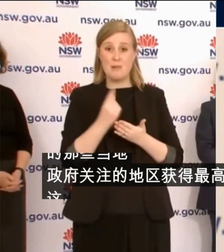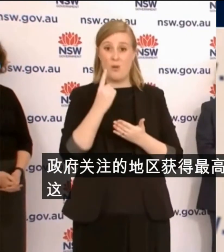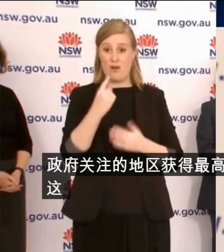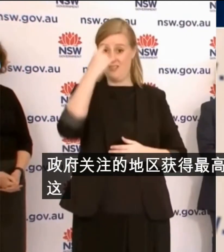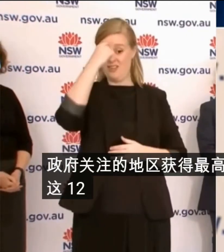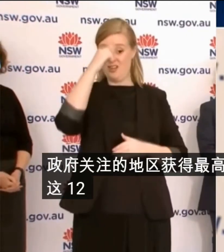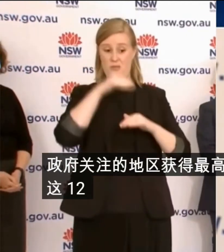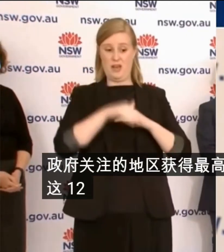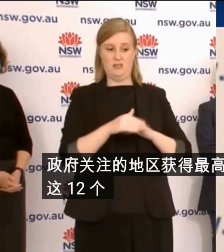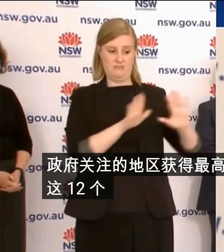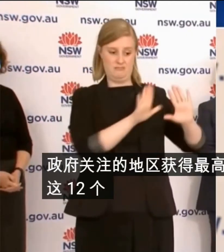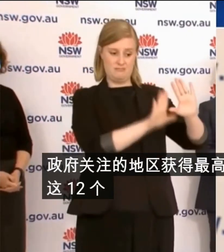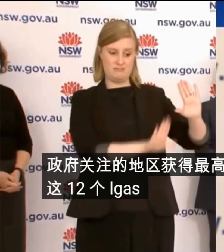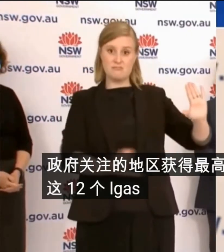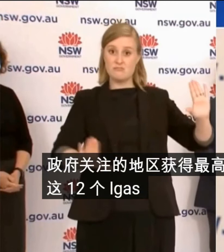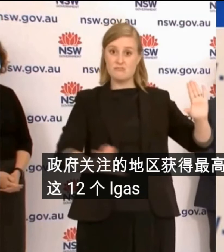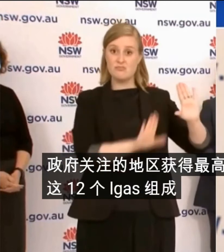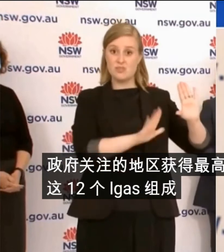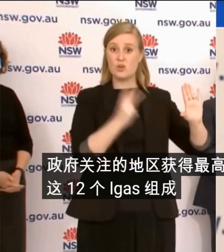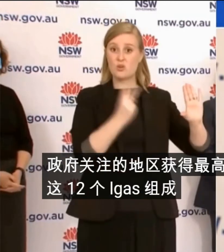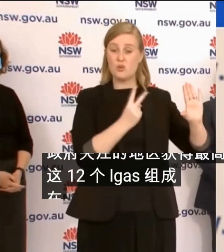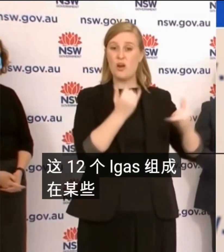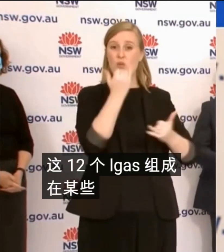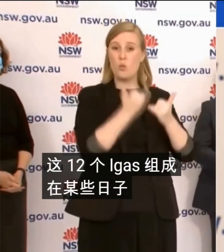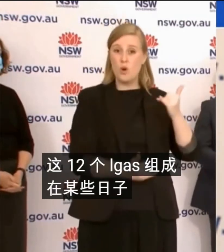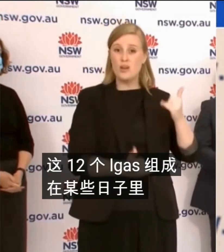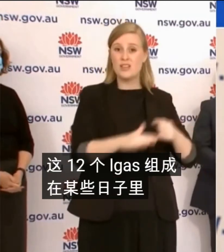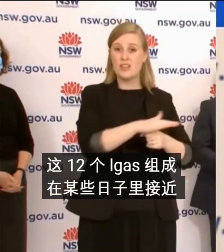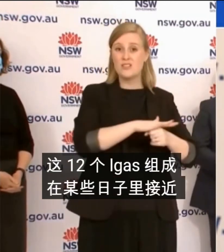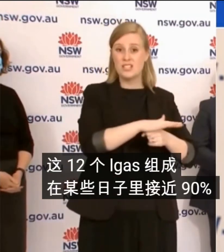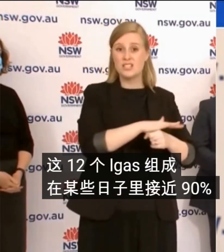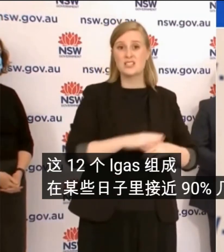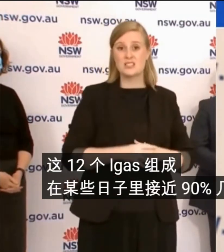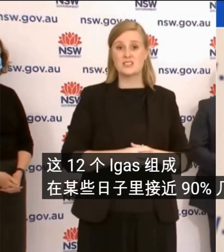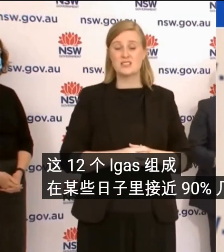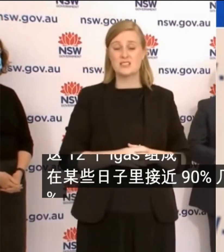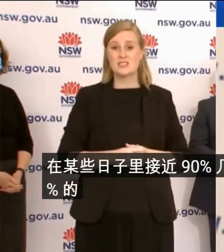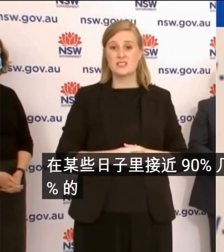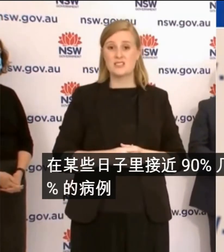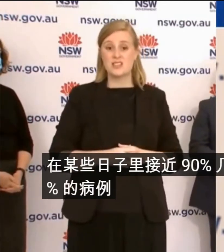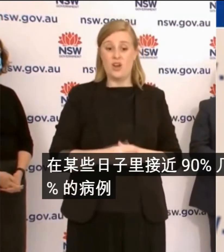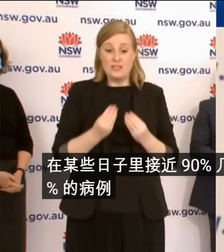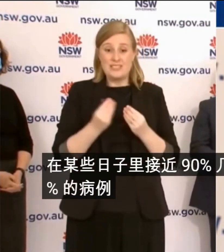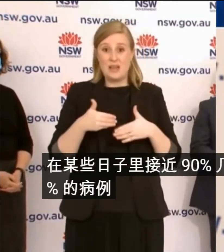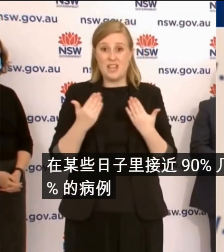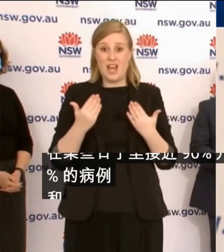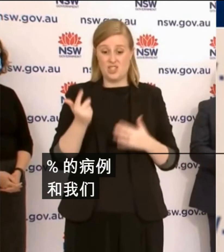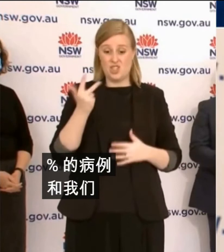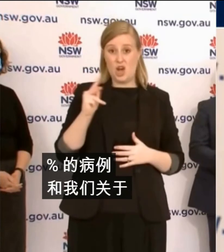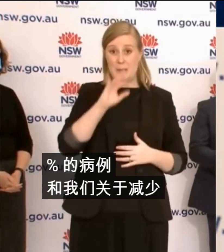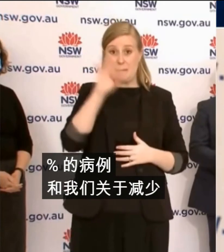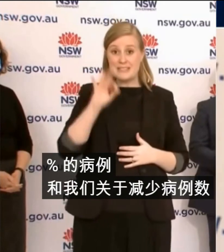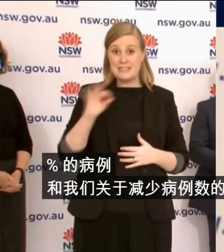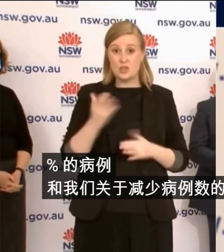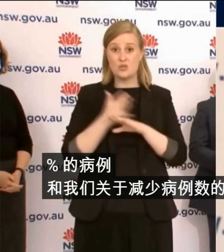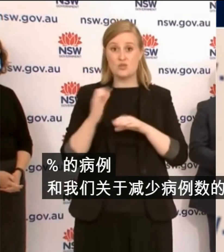Greater Sydney, those 12 LGAs are comprising nearly 90%, on some days nearly 90% of all cases. And the